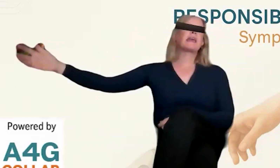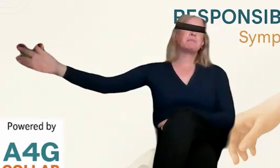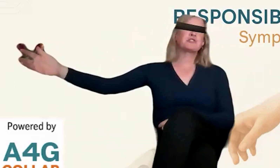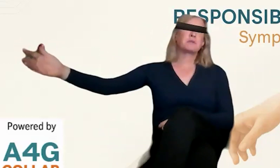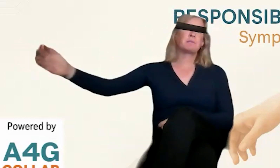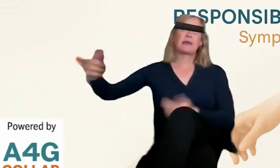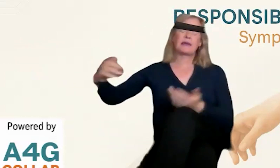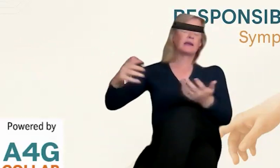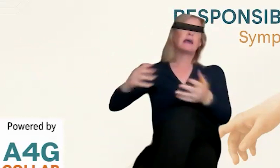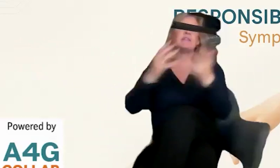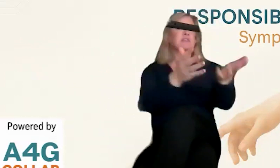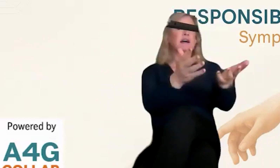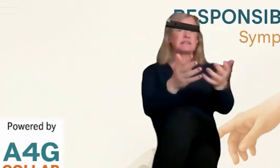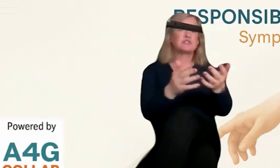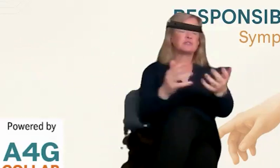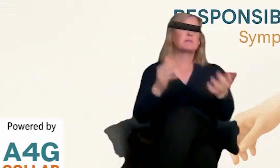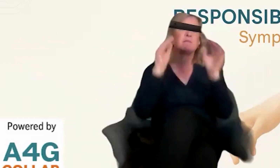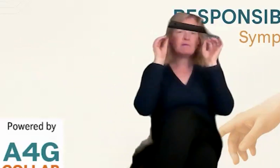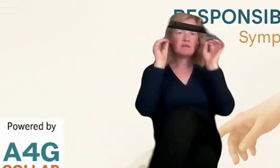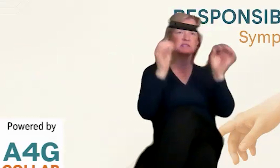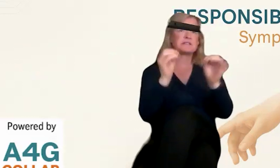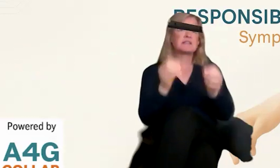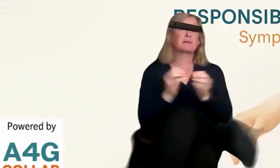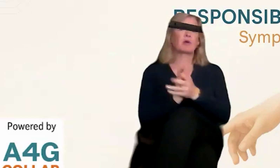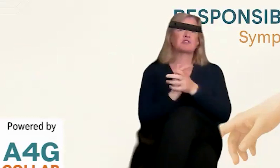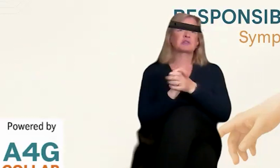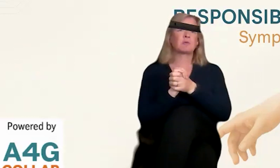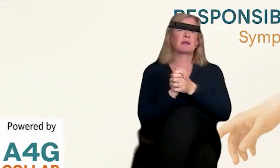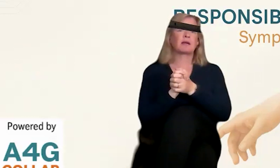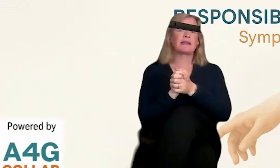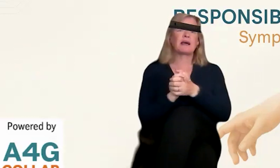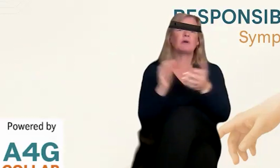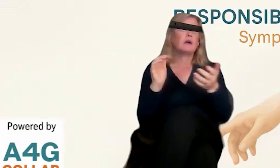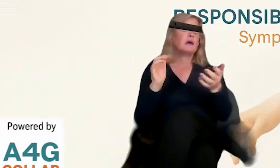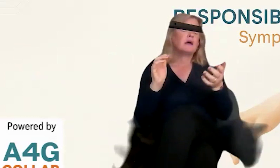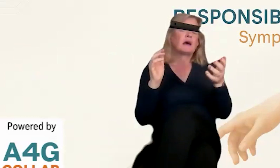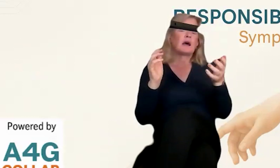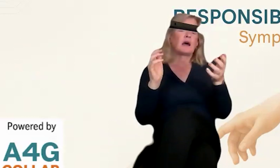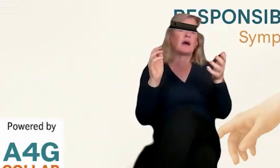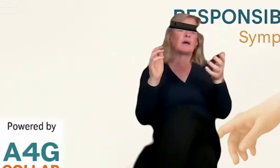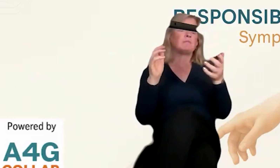But with the ambition being, and this ties into some specific projects we're running right now,